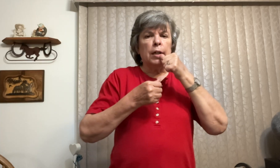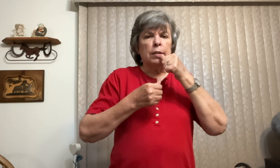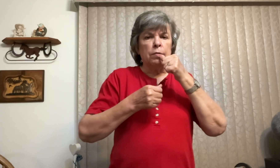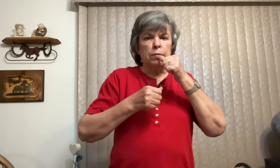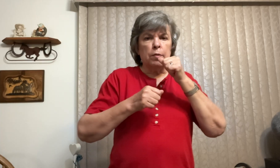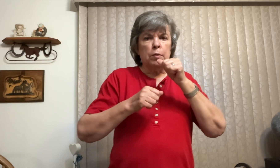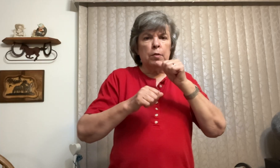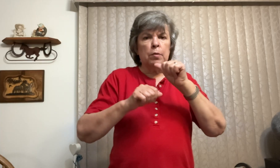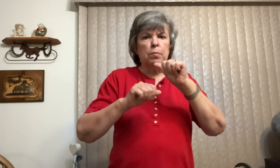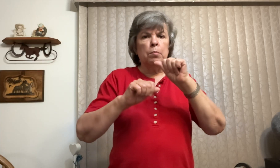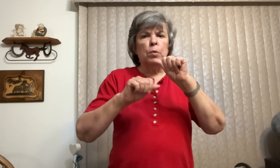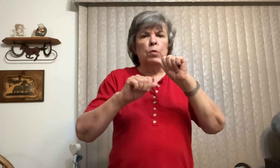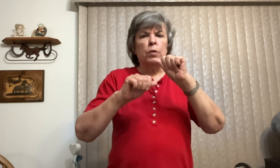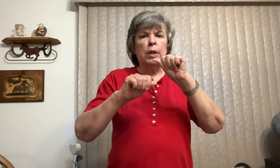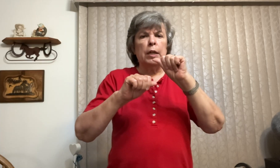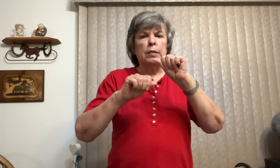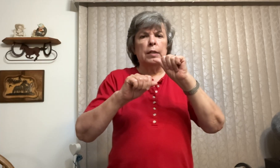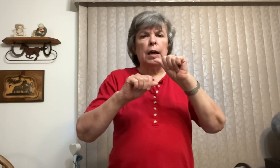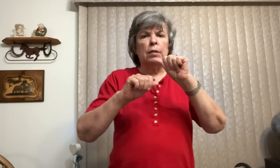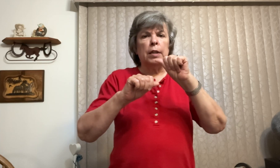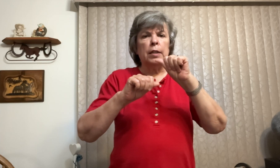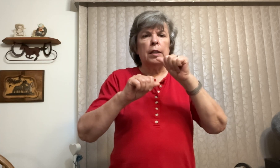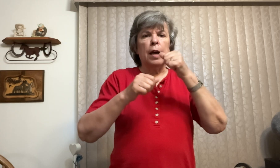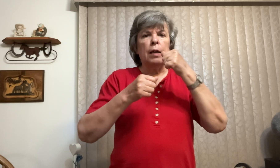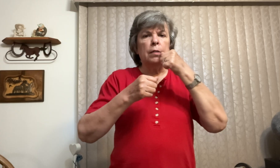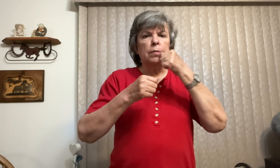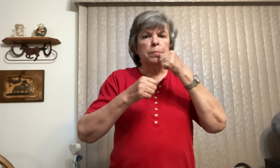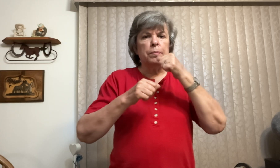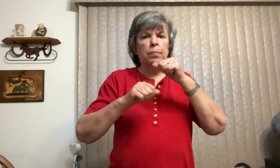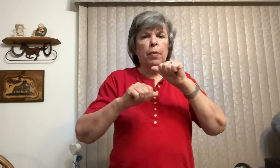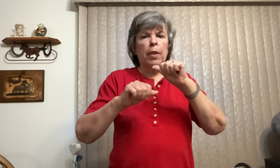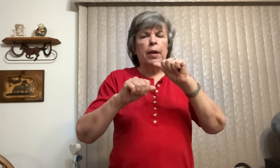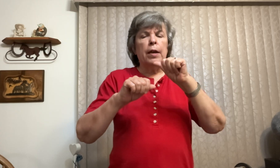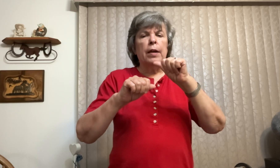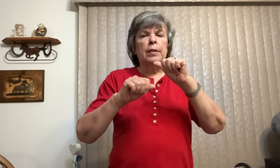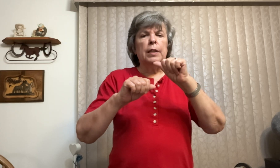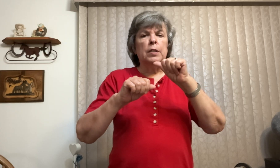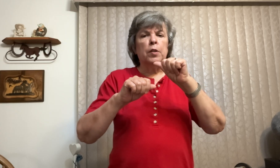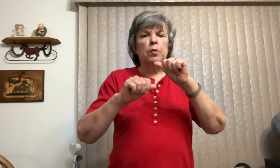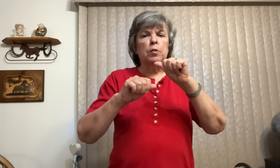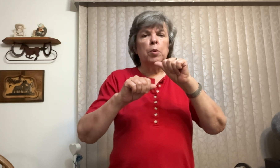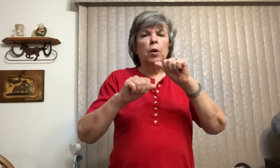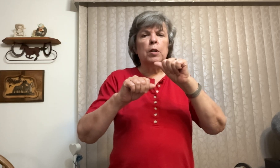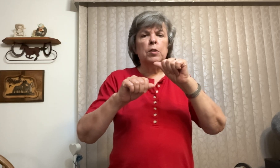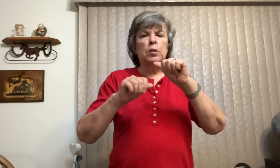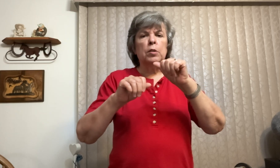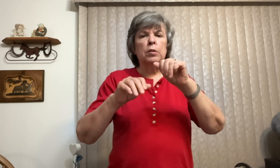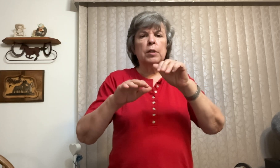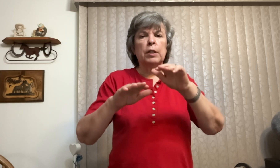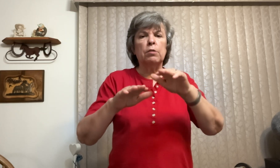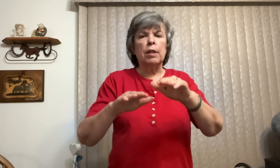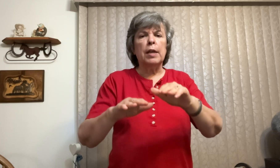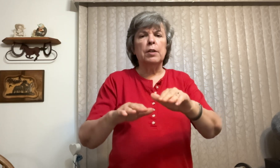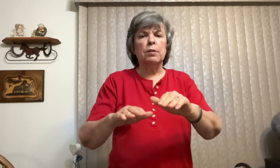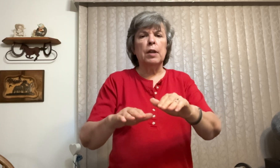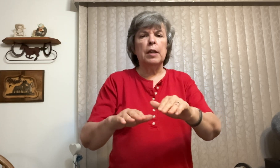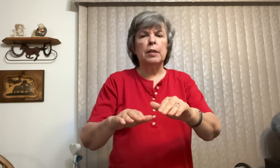of move your hands out like that. And then the third part is it's like you're laying your hands